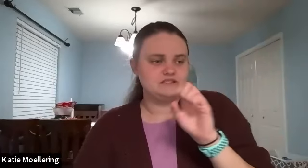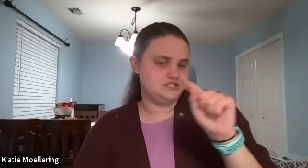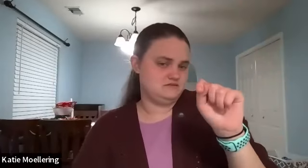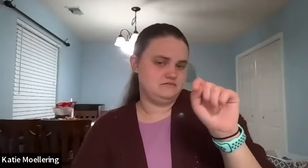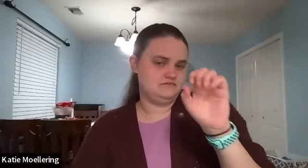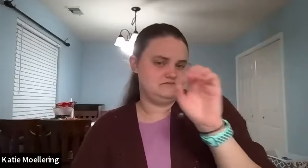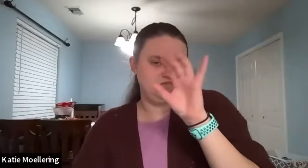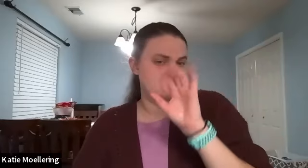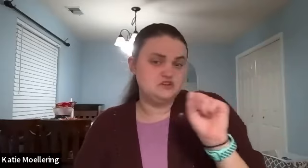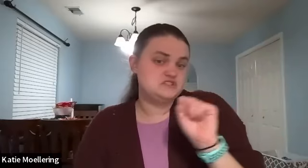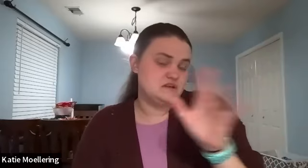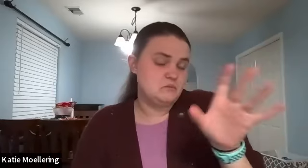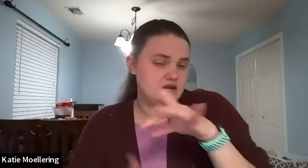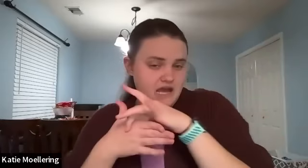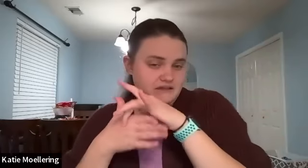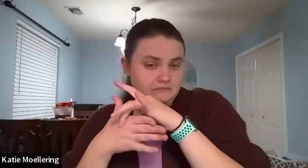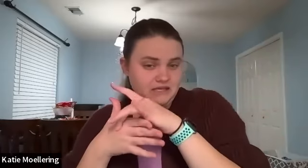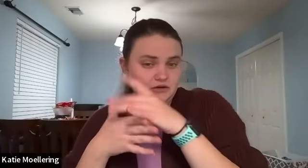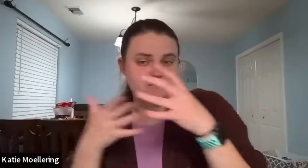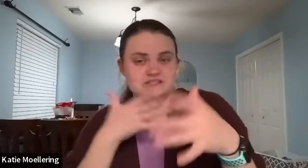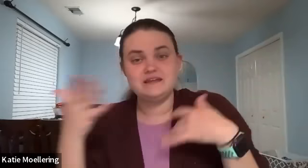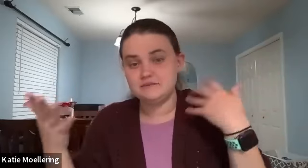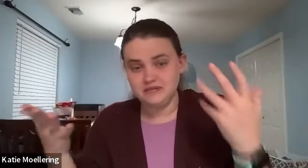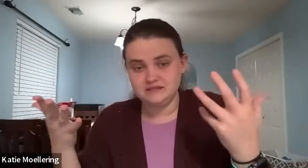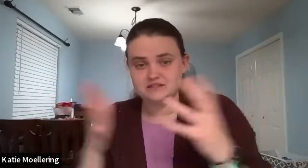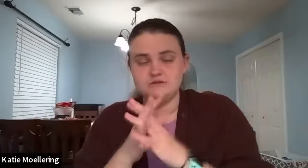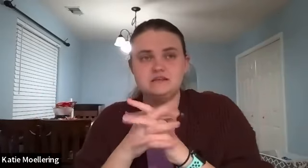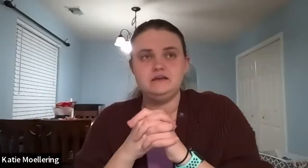just, if you just didn't want to add like a meat, or if it wasn't like a meat stew, it's like,